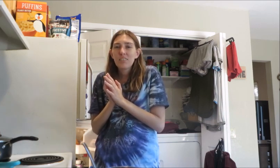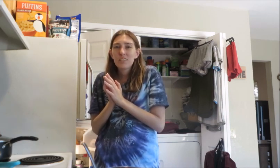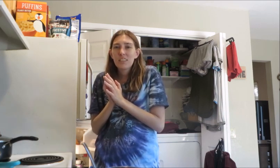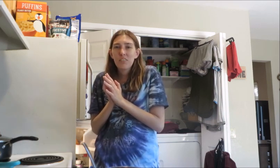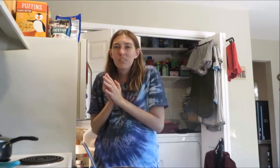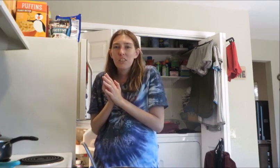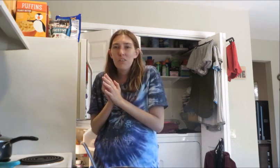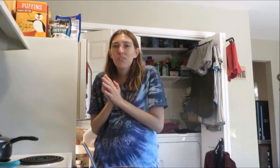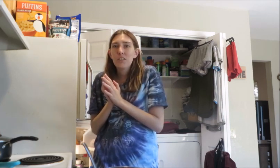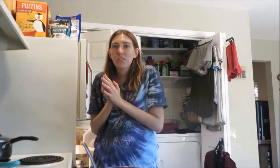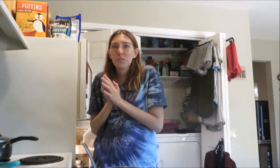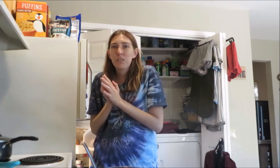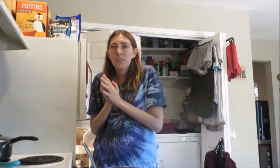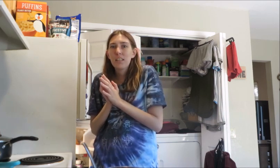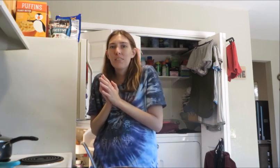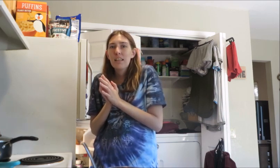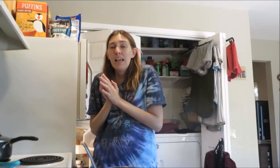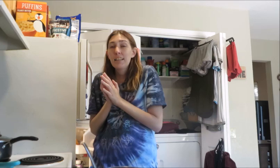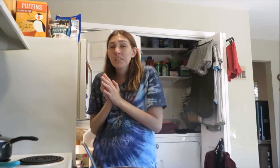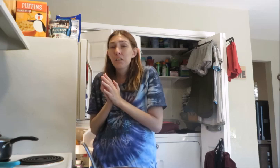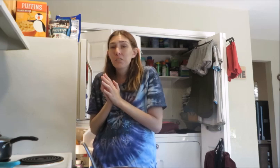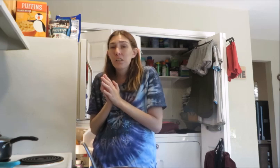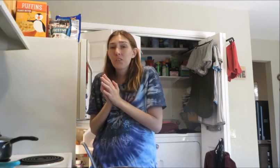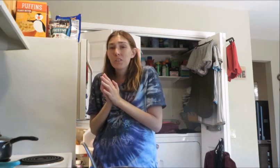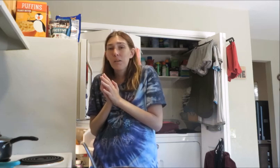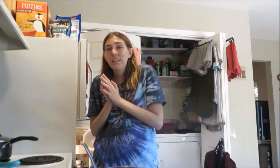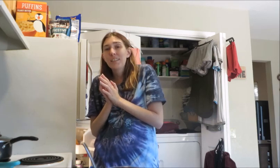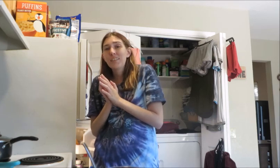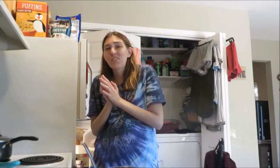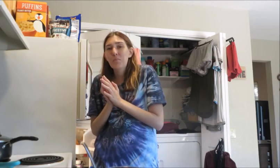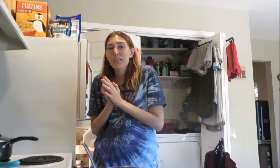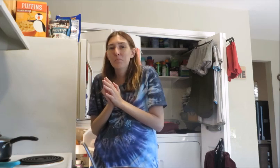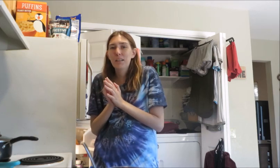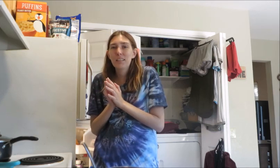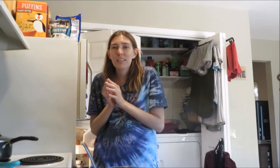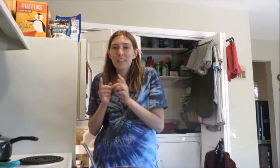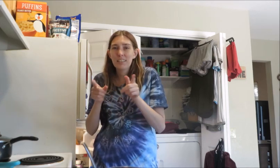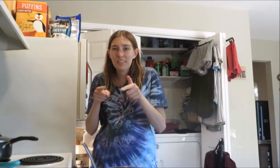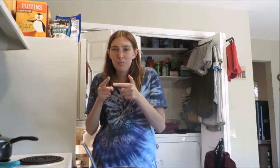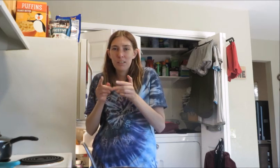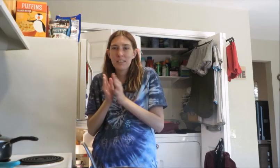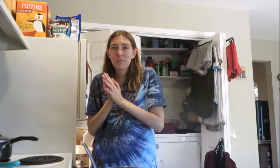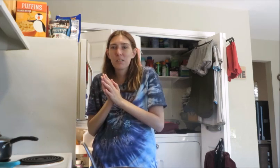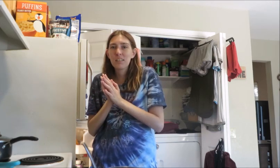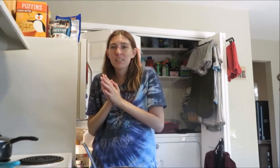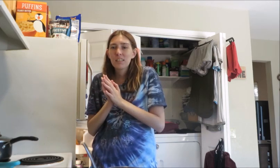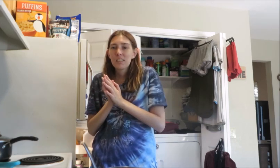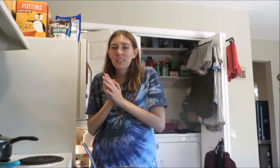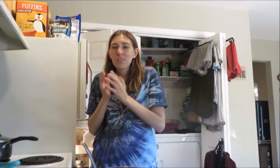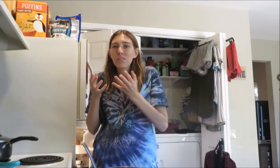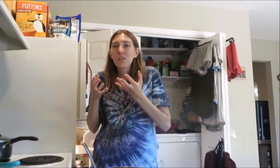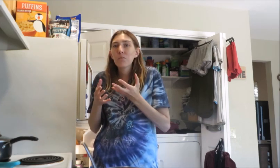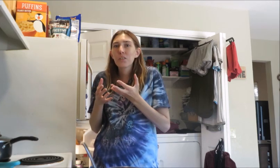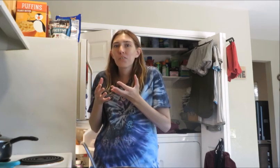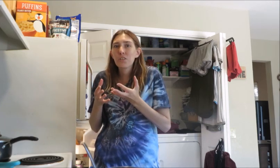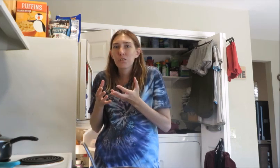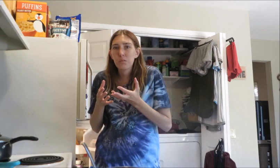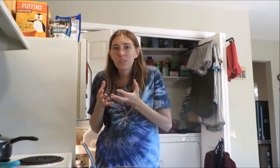because I don't even know the facial expression I gave. And that's also another reason why I like filming on my camera, is because you don't know what your facial expression is